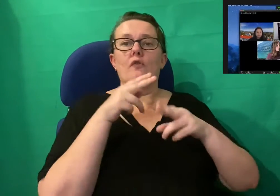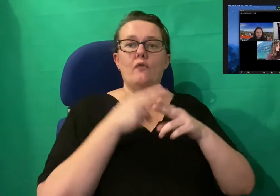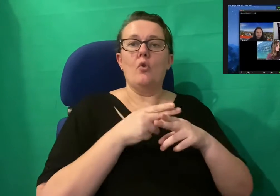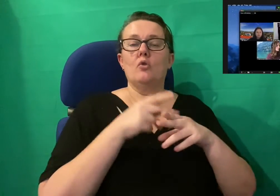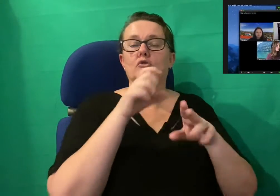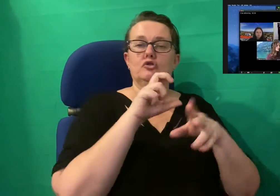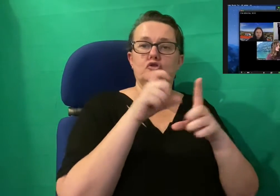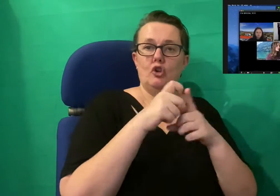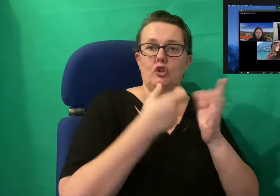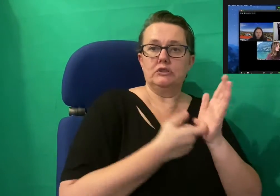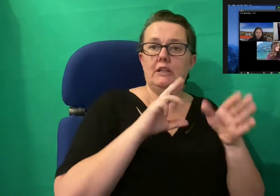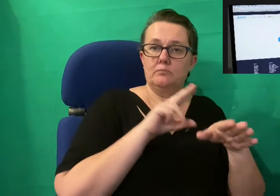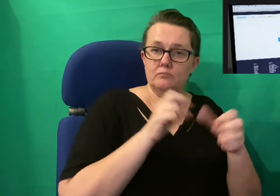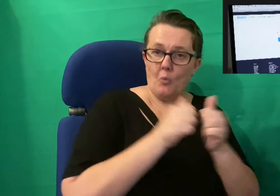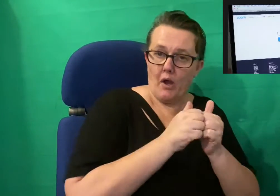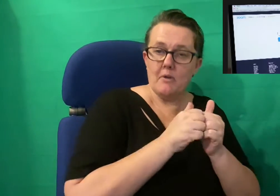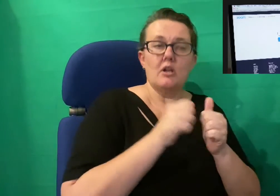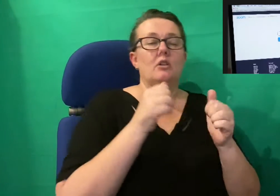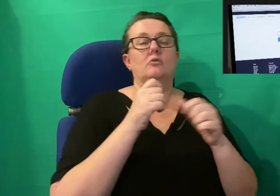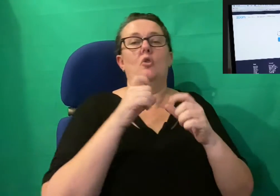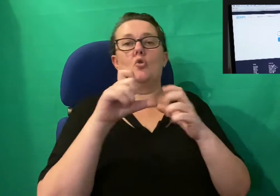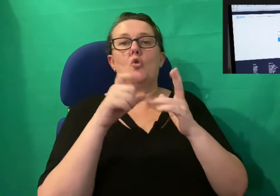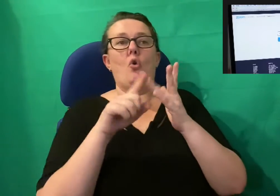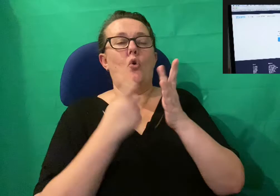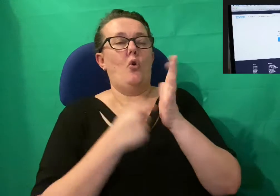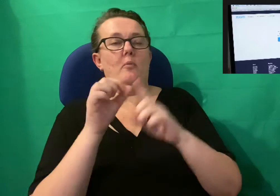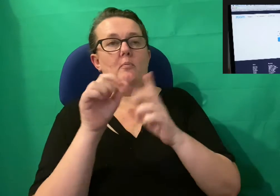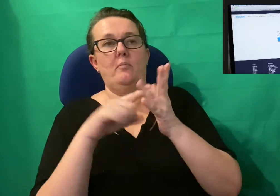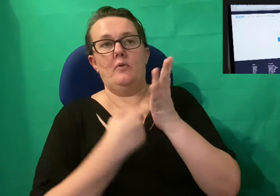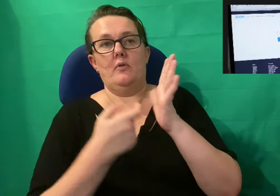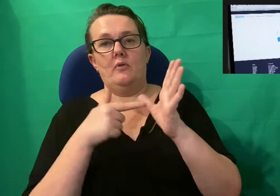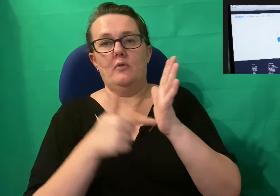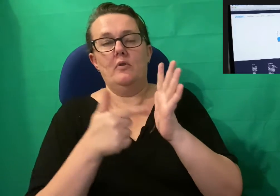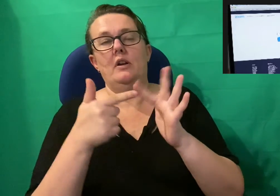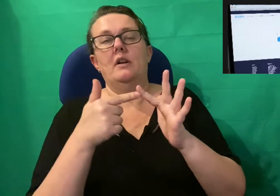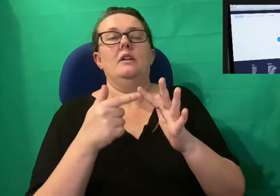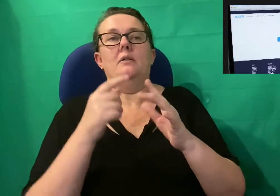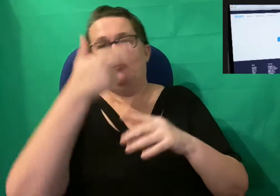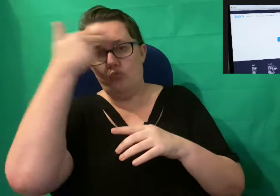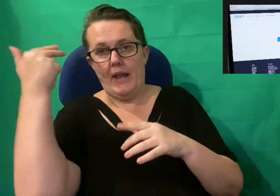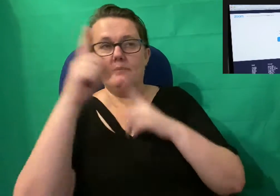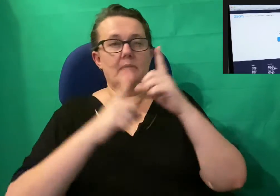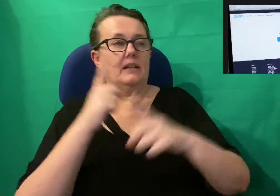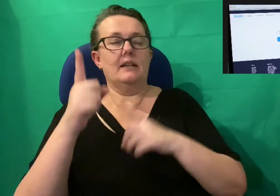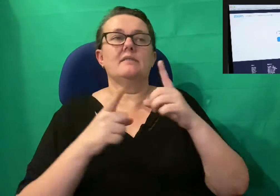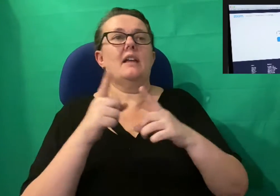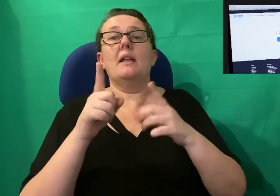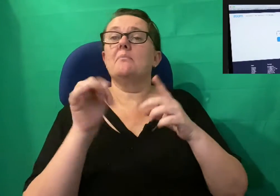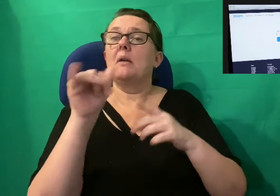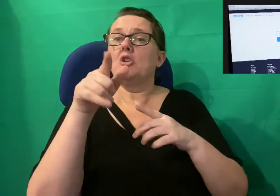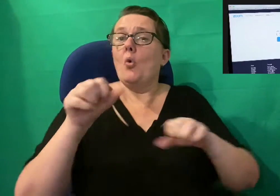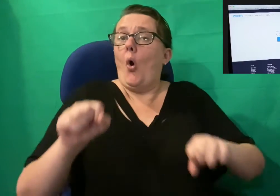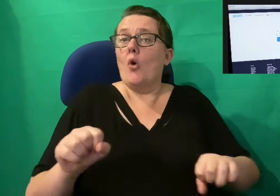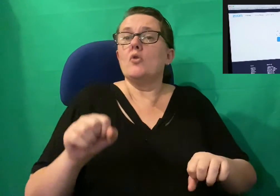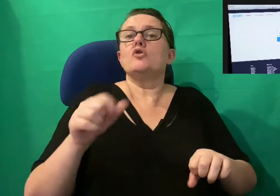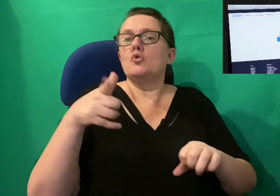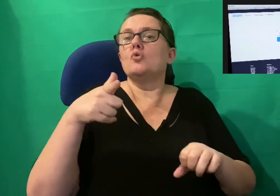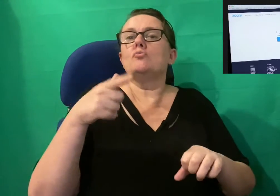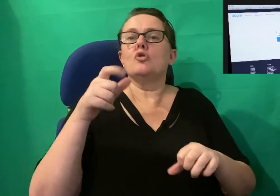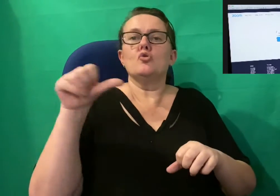or government work. If you're the host of a Zoom meeting, require all invitees to log in with a password. Meeting passwords are now enabled by default